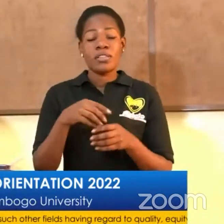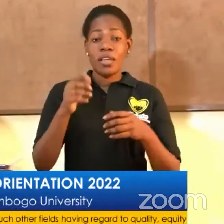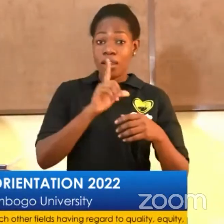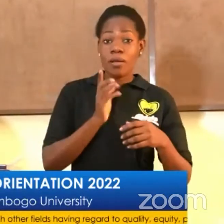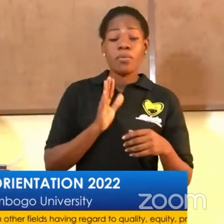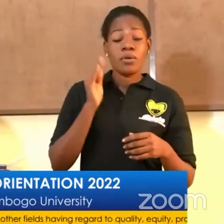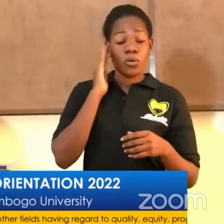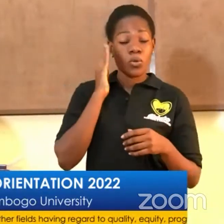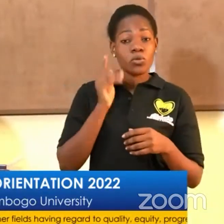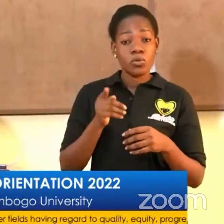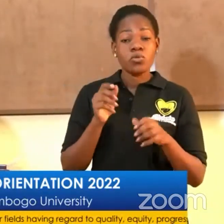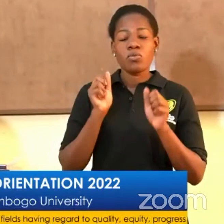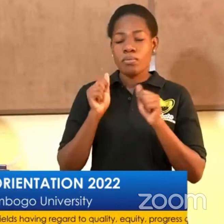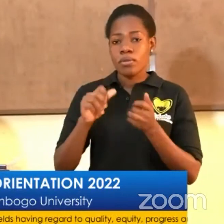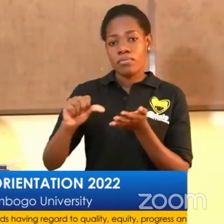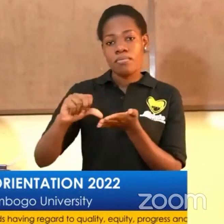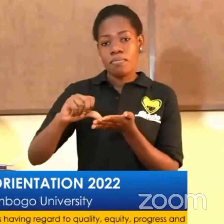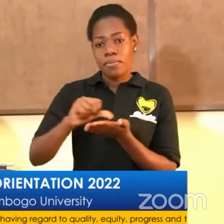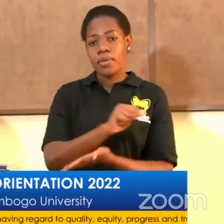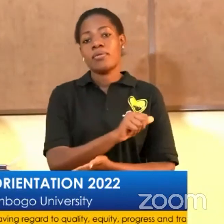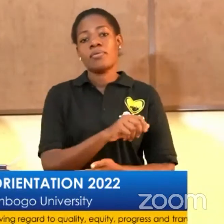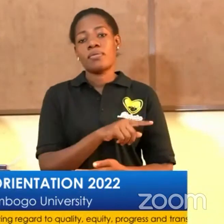have to replace the books.